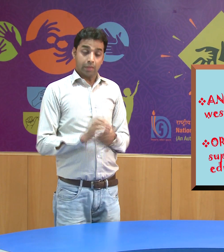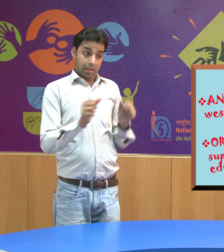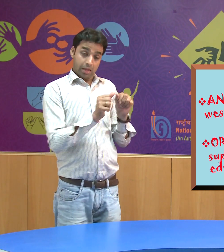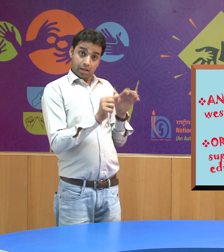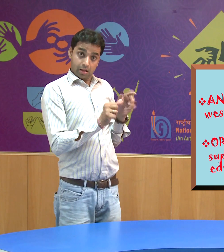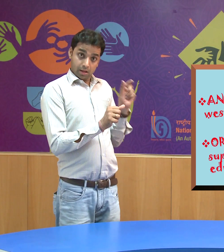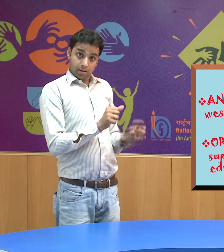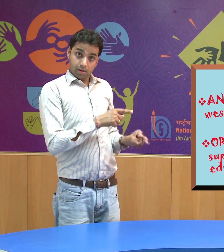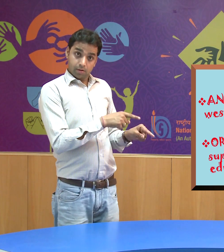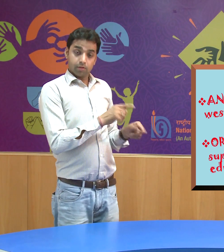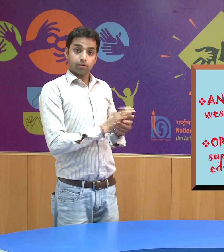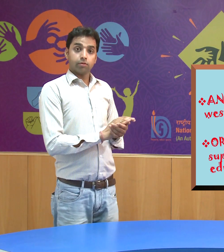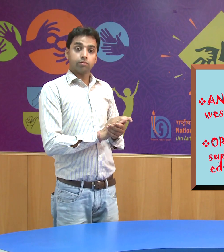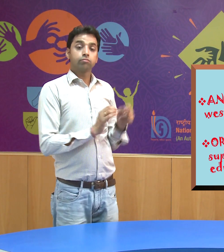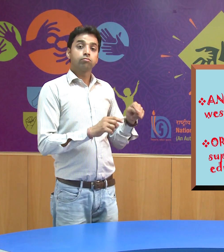Adlingans were those peoples